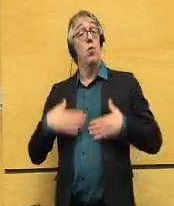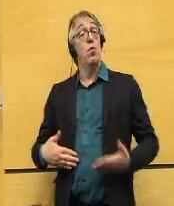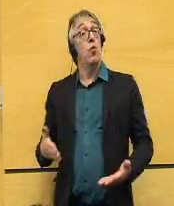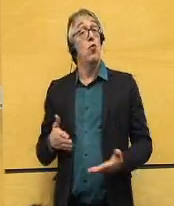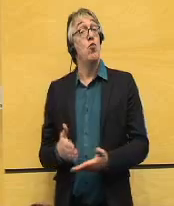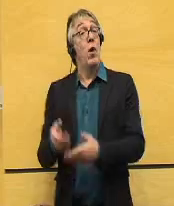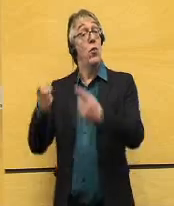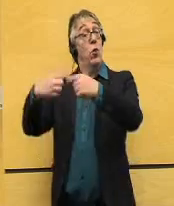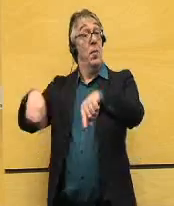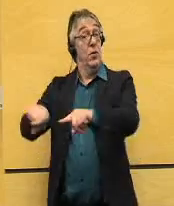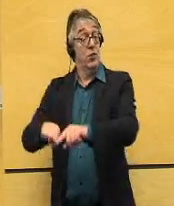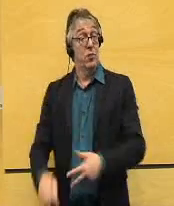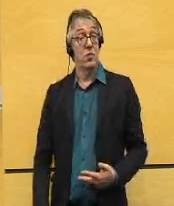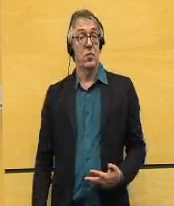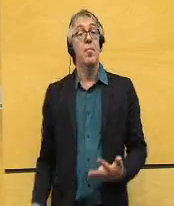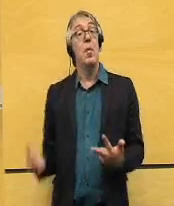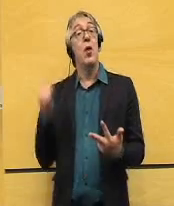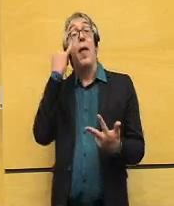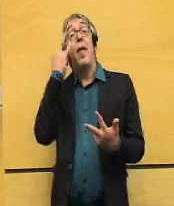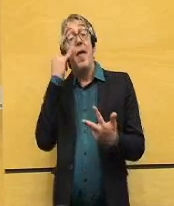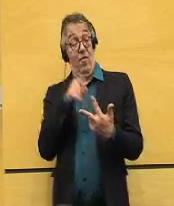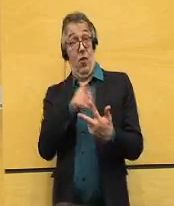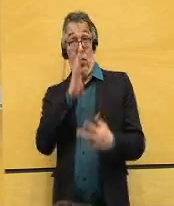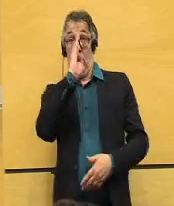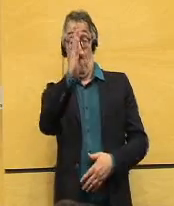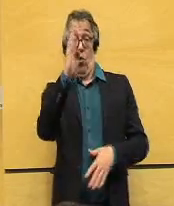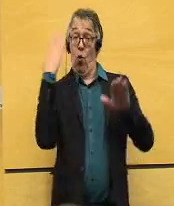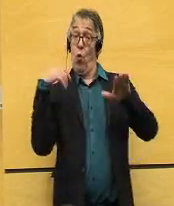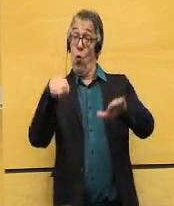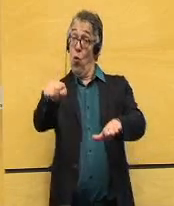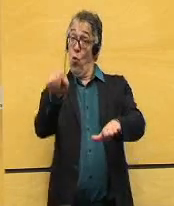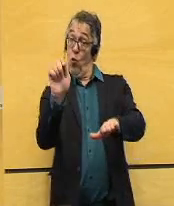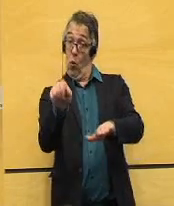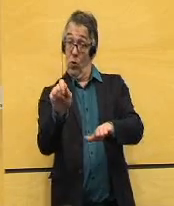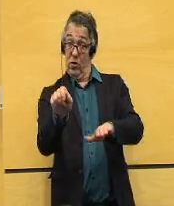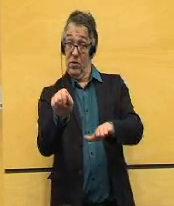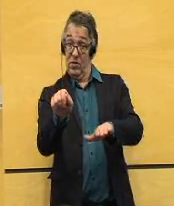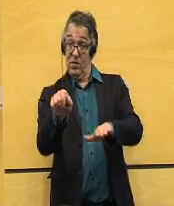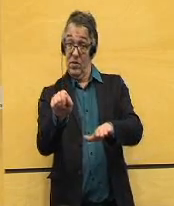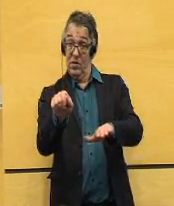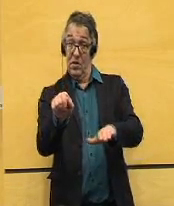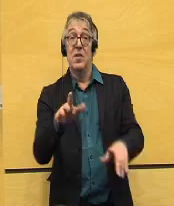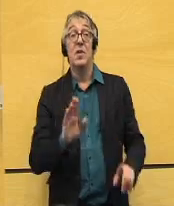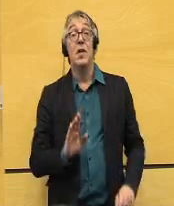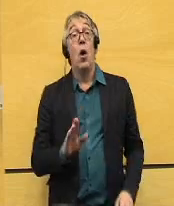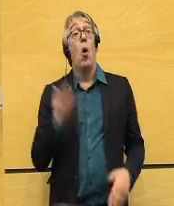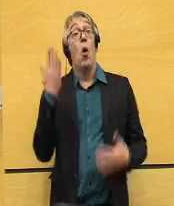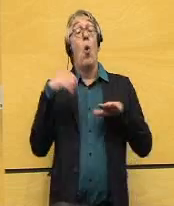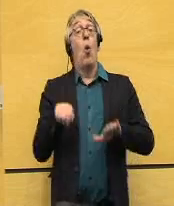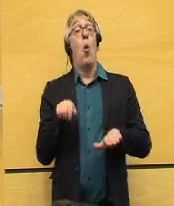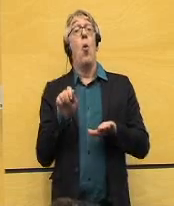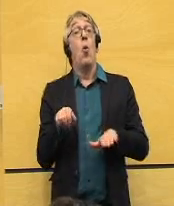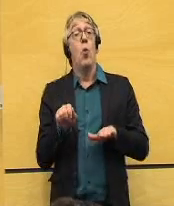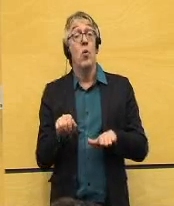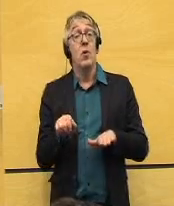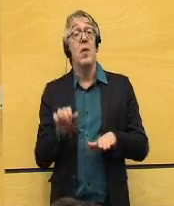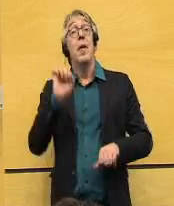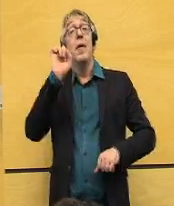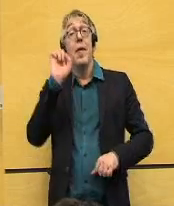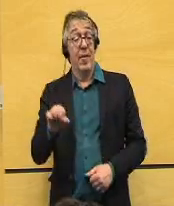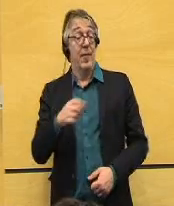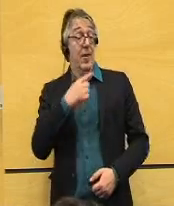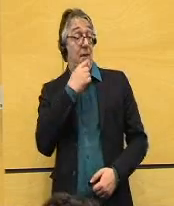taken to court in regard to discrimination against persons with disabilities, the courts can also impose what we